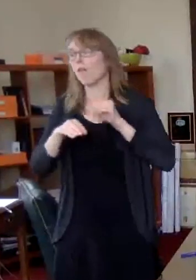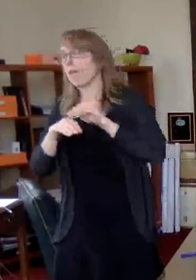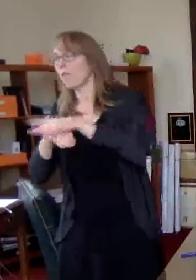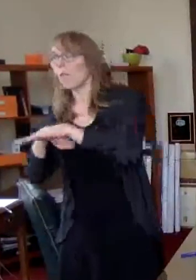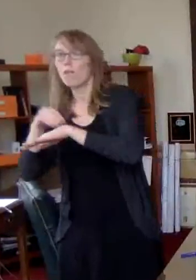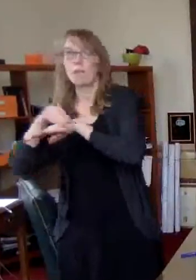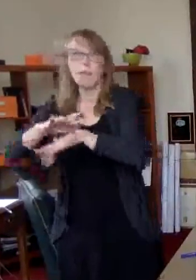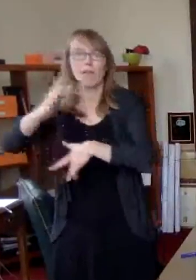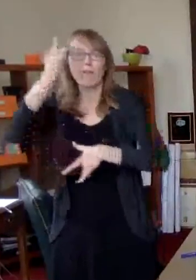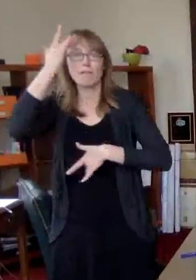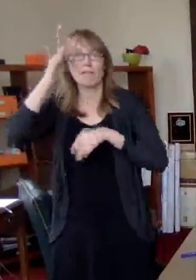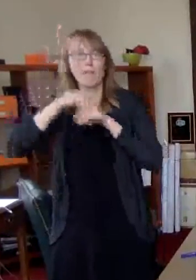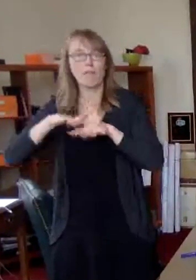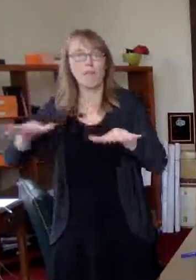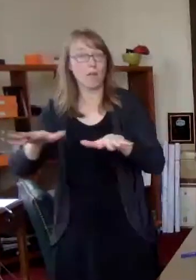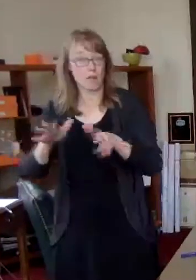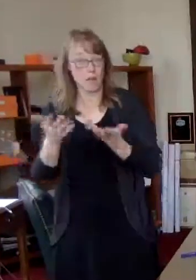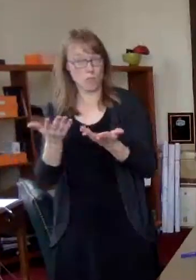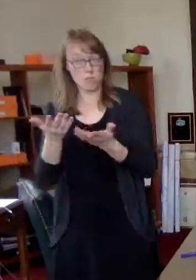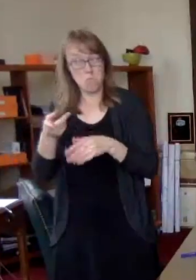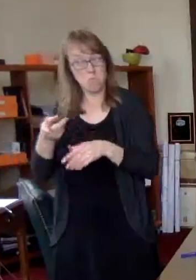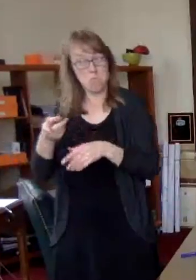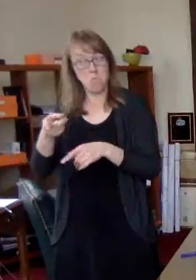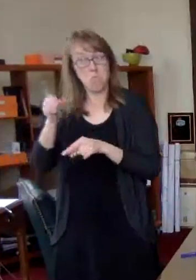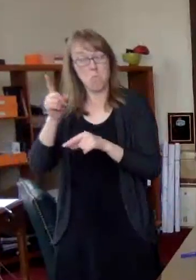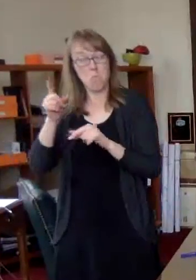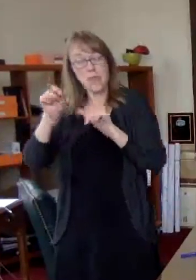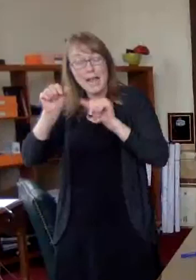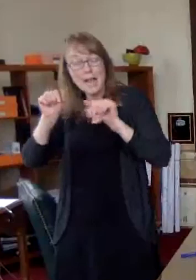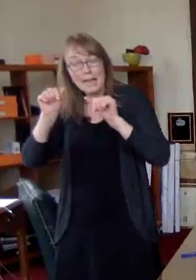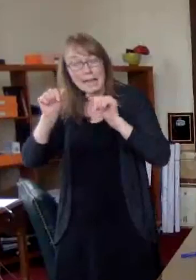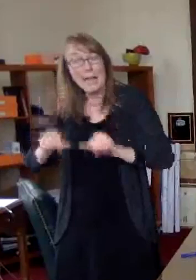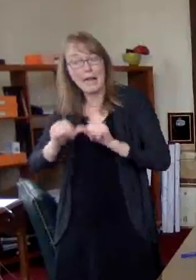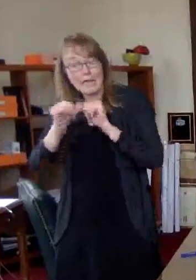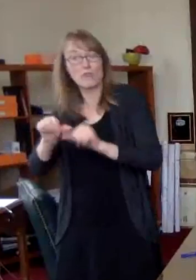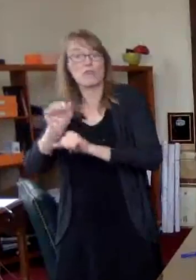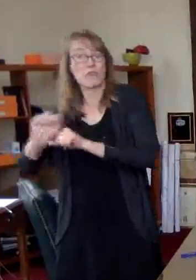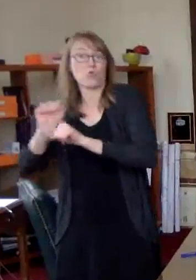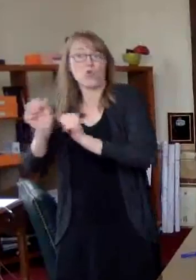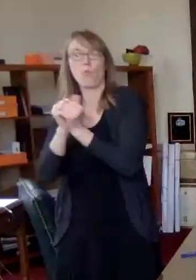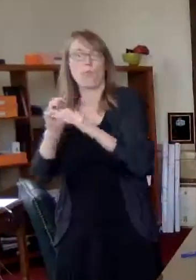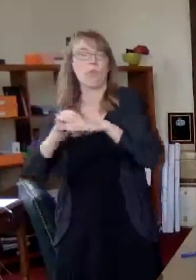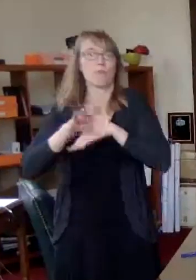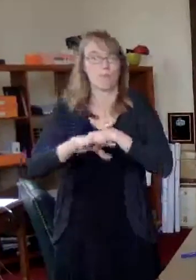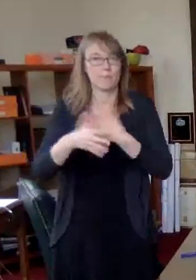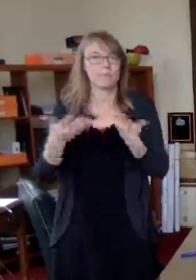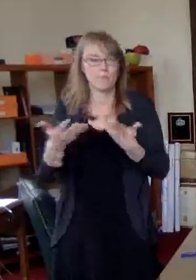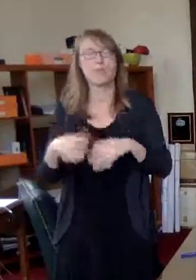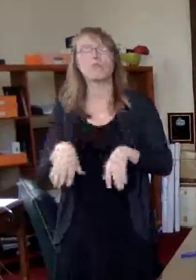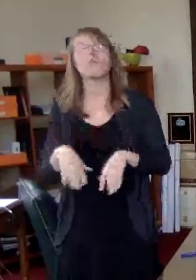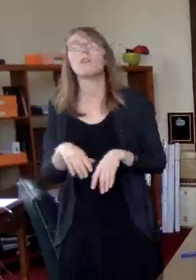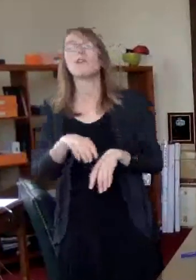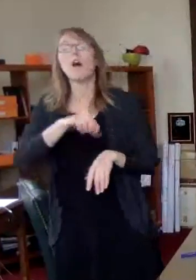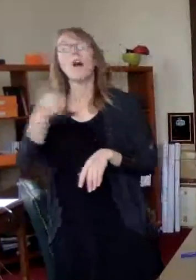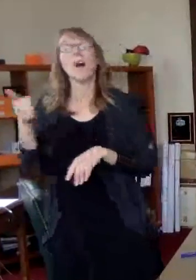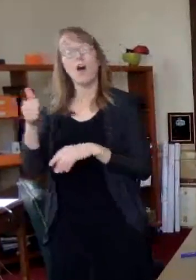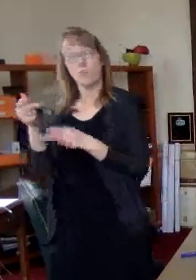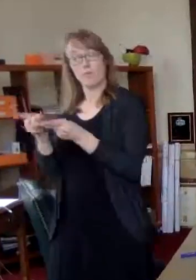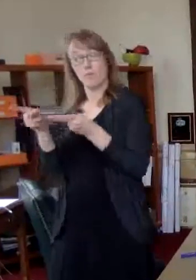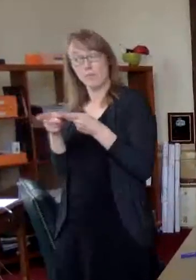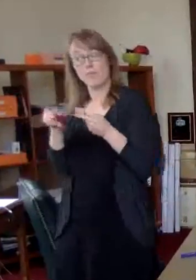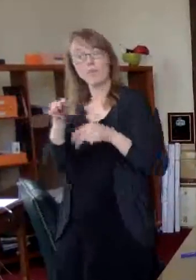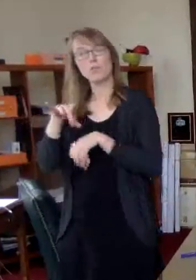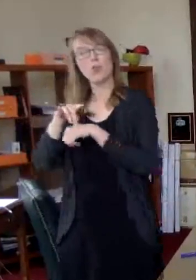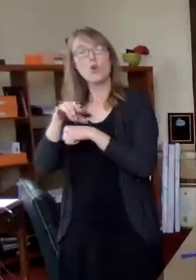about the NGA site, which is under construction right now. It's mostly earthwork at this point in time. And so we decided that construction was